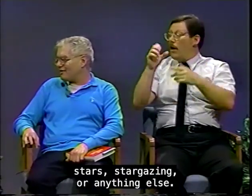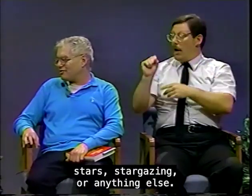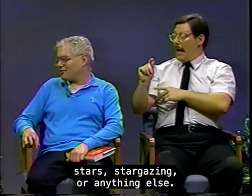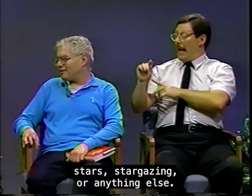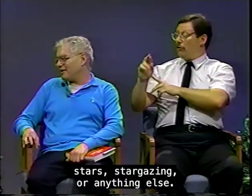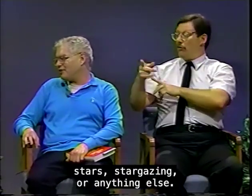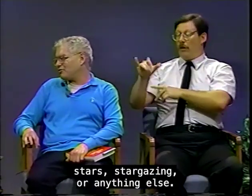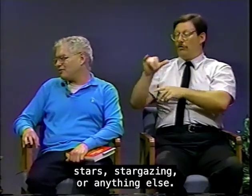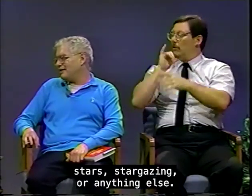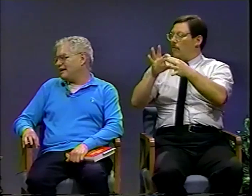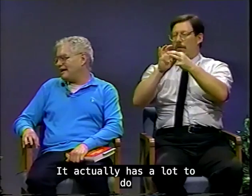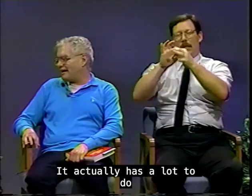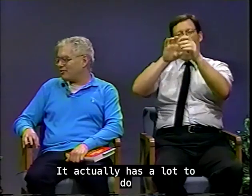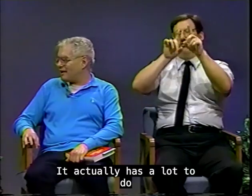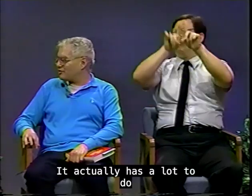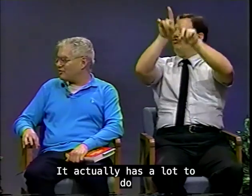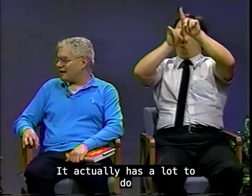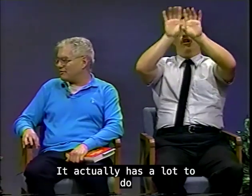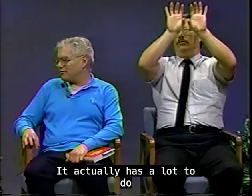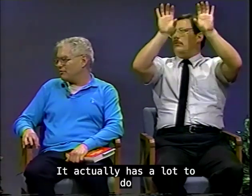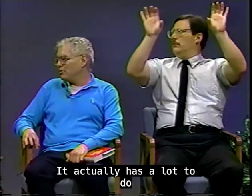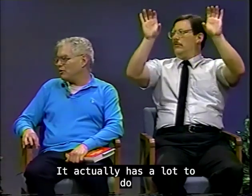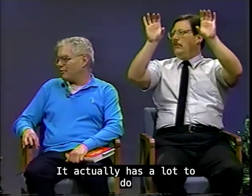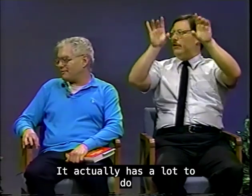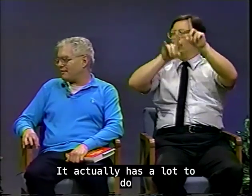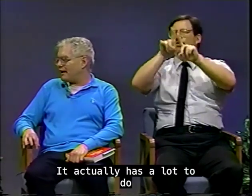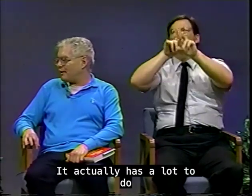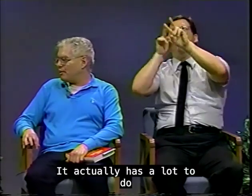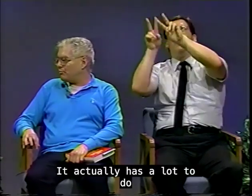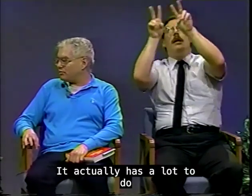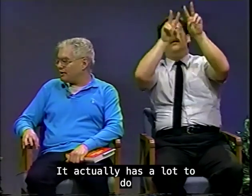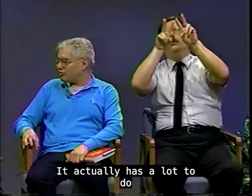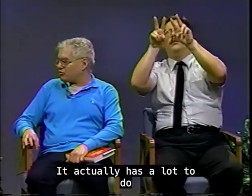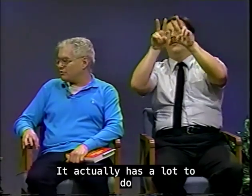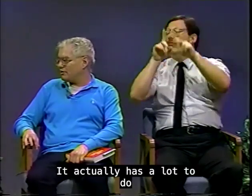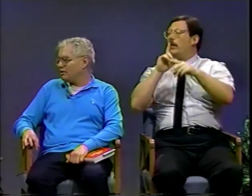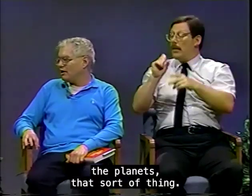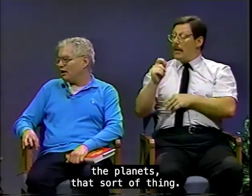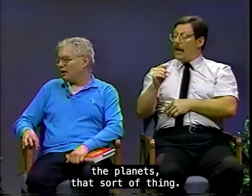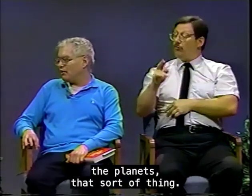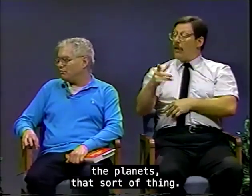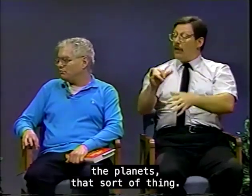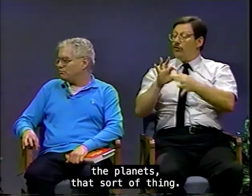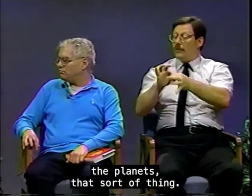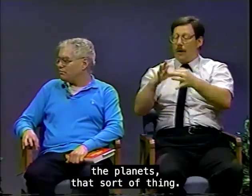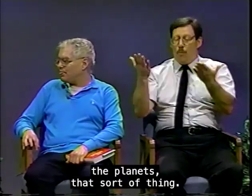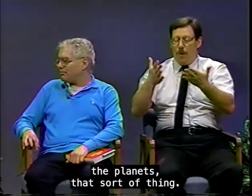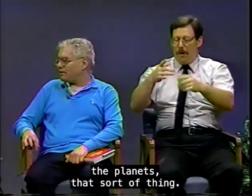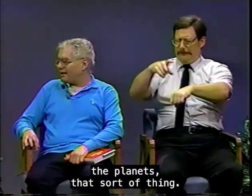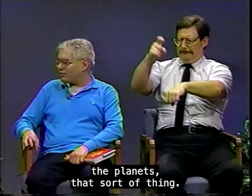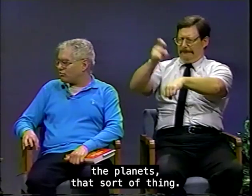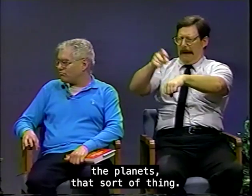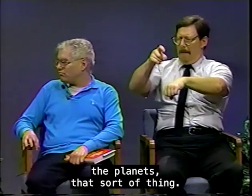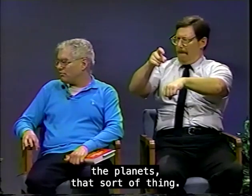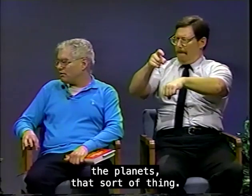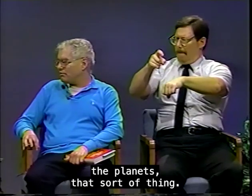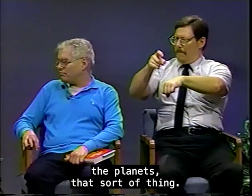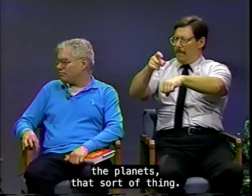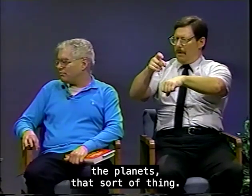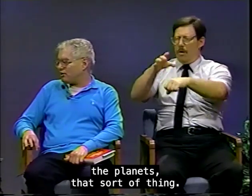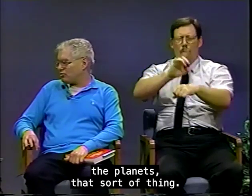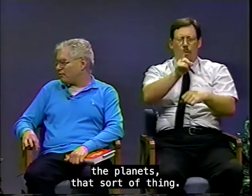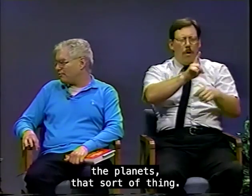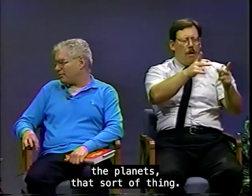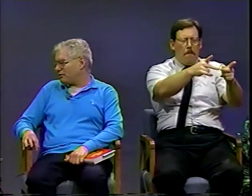stars, stargazing, or anything else. It actually has a lot to do with time, place, the planets,